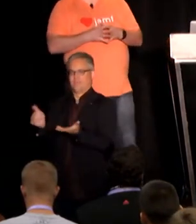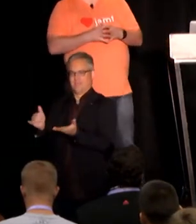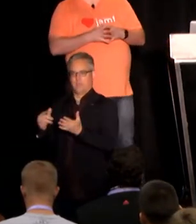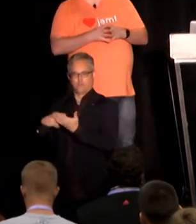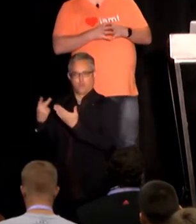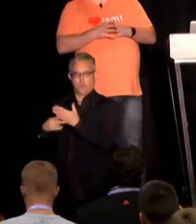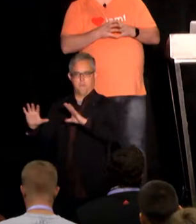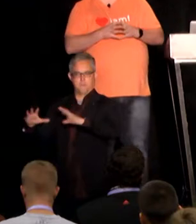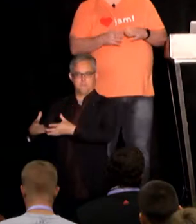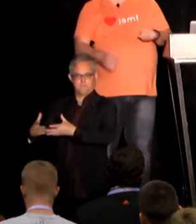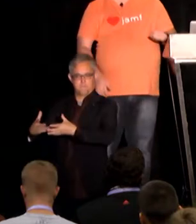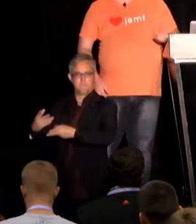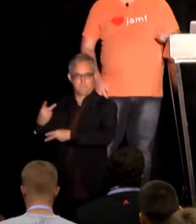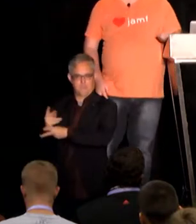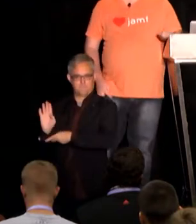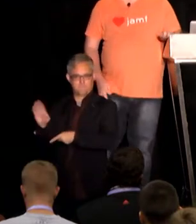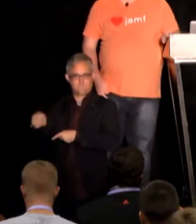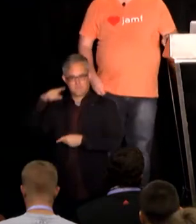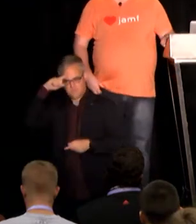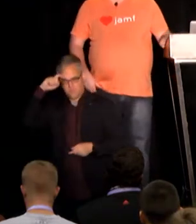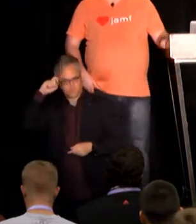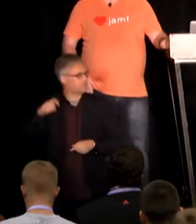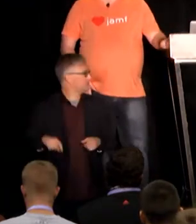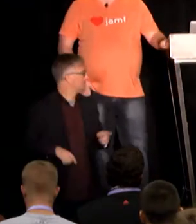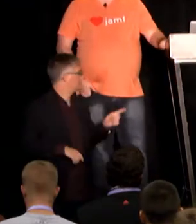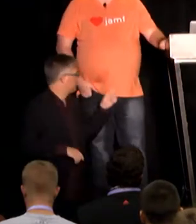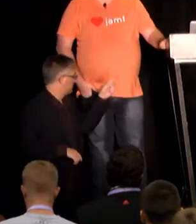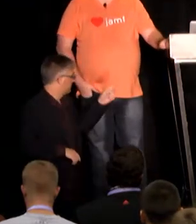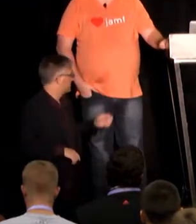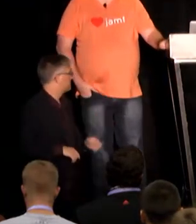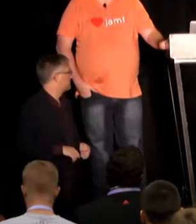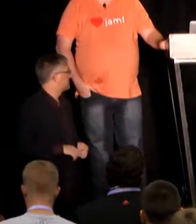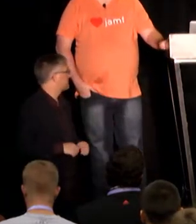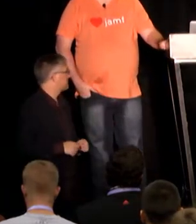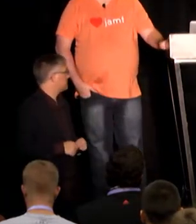summer programs, yes. And I will say that